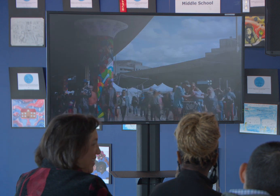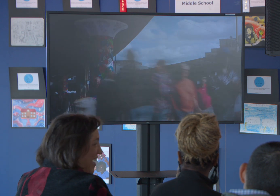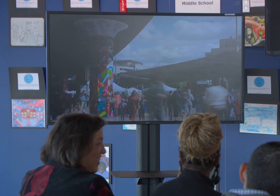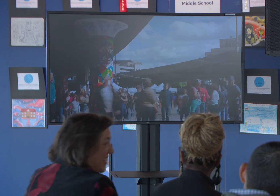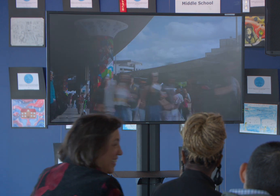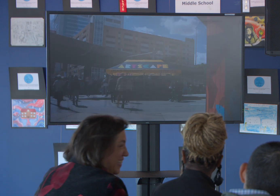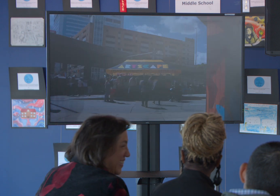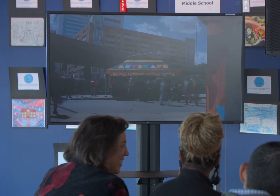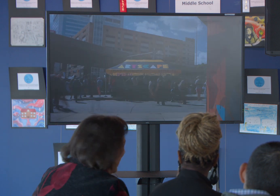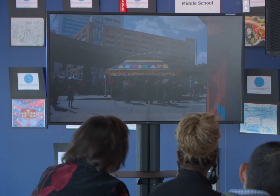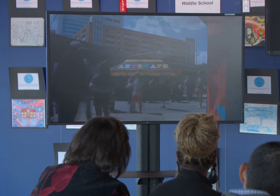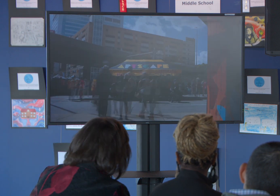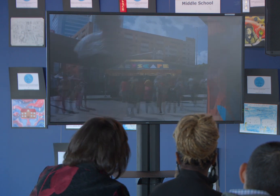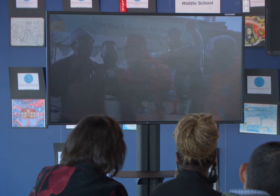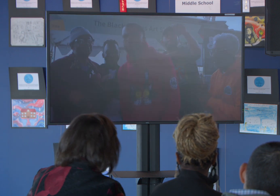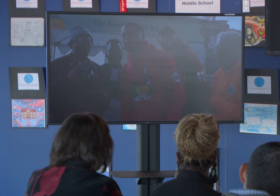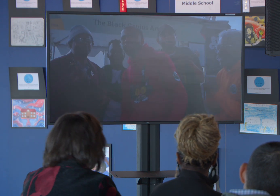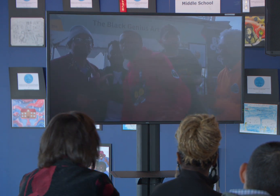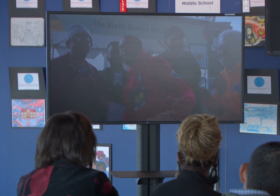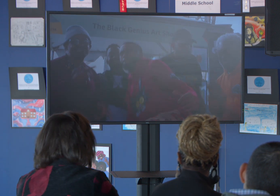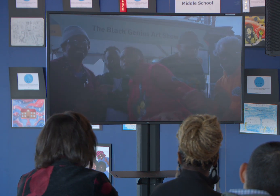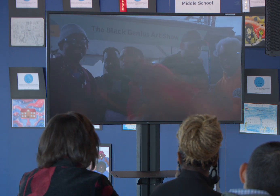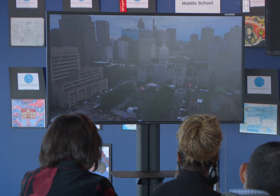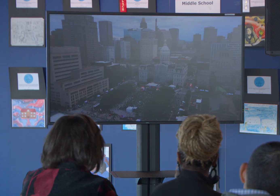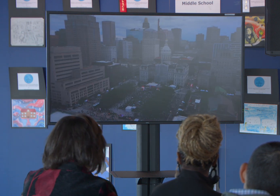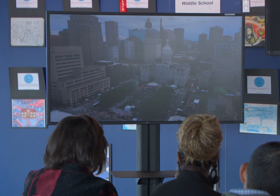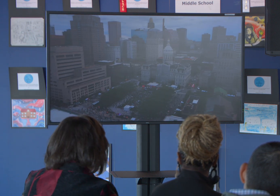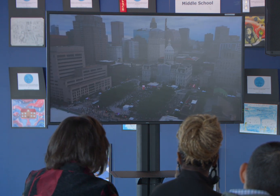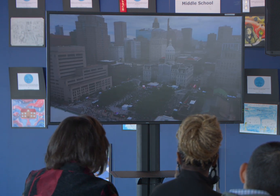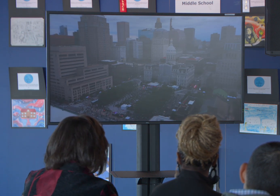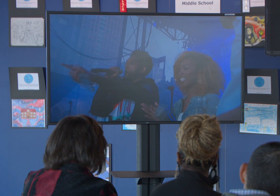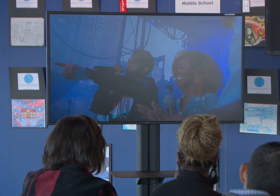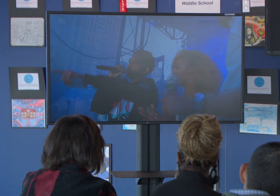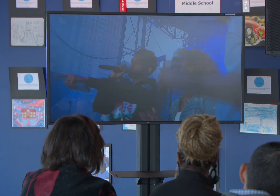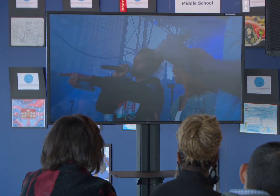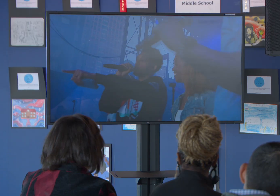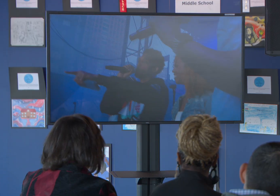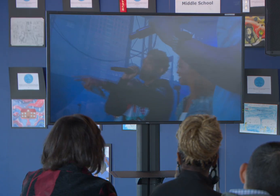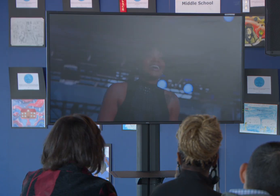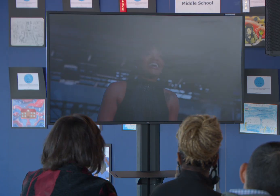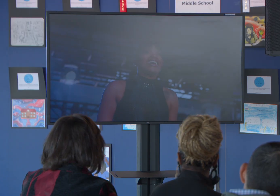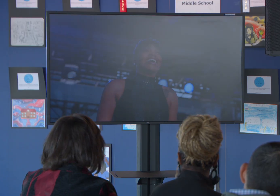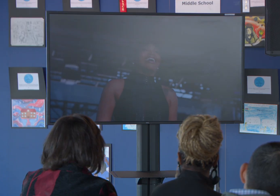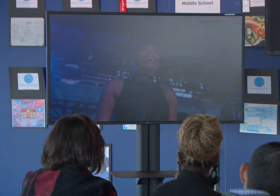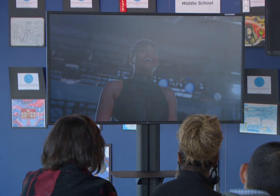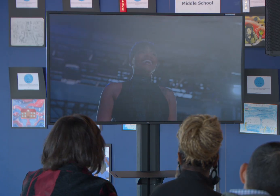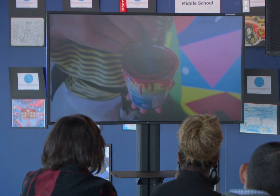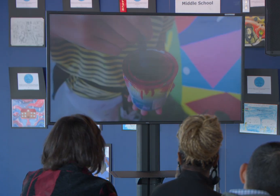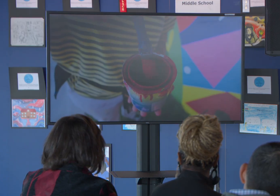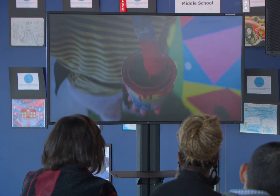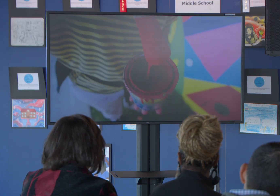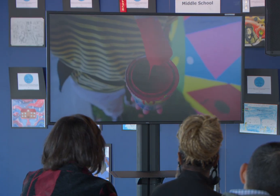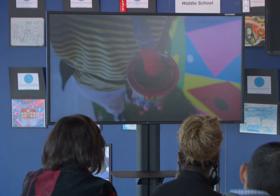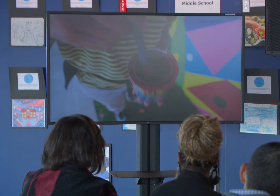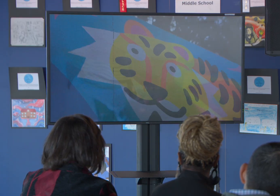We've always been small but mighty, producing unforgettable events like Artscape, facilitating more